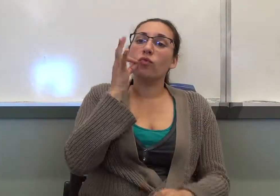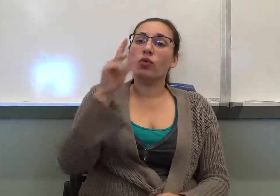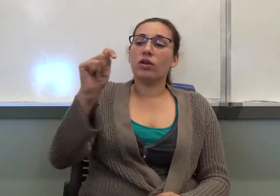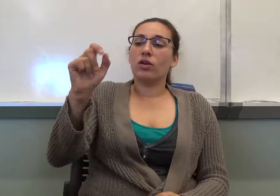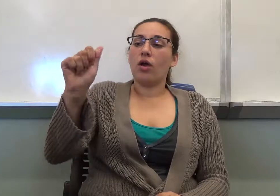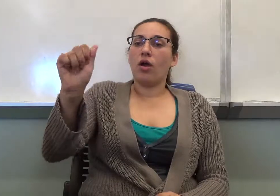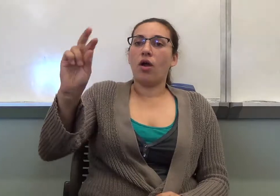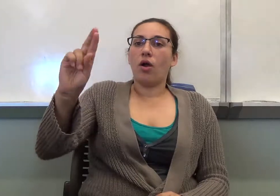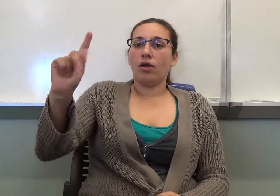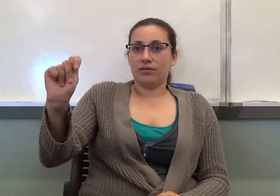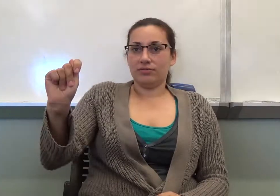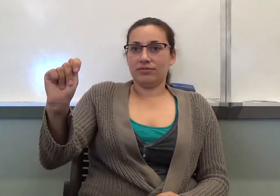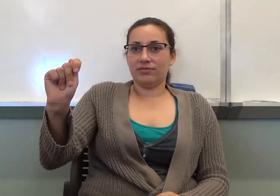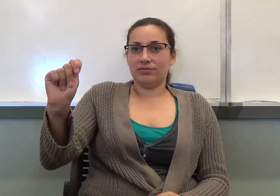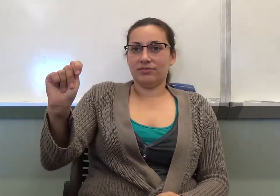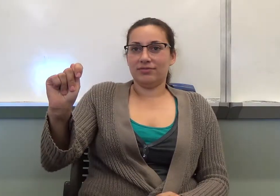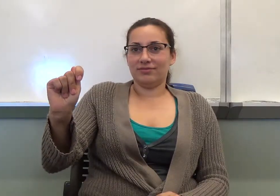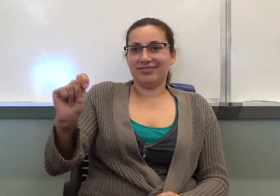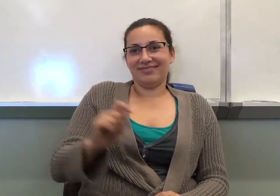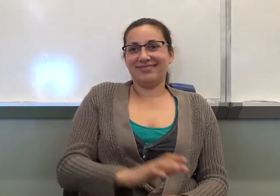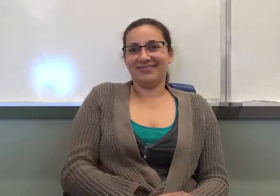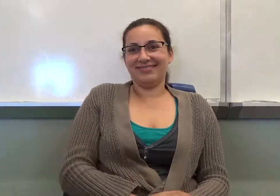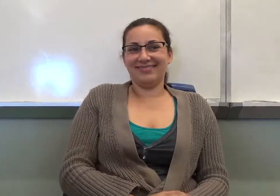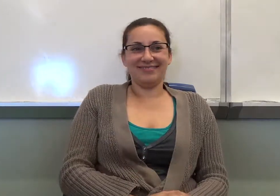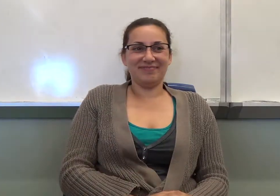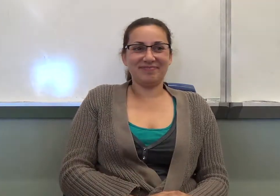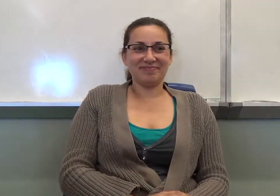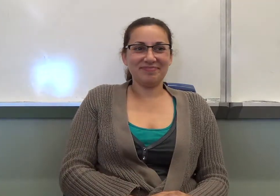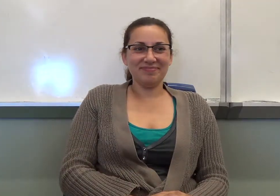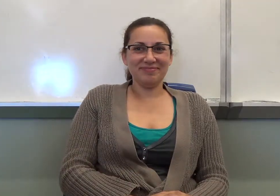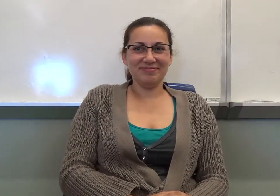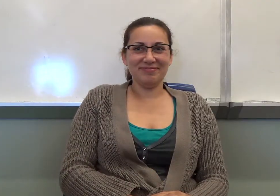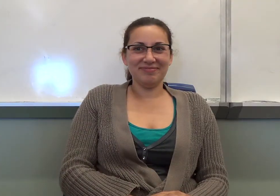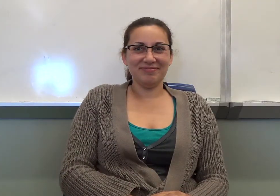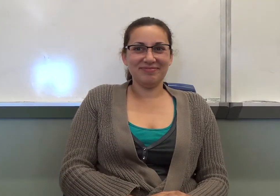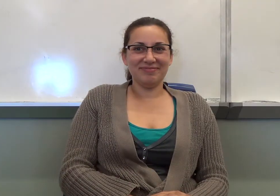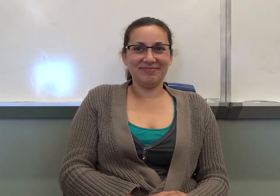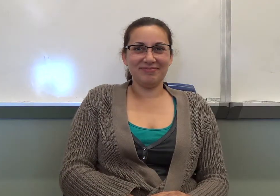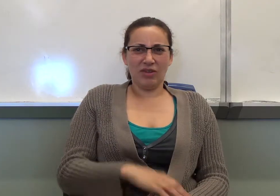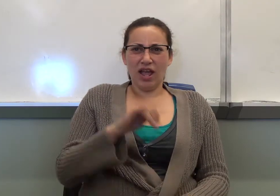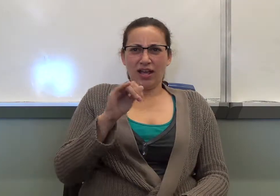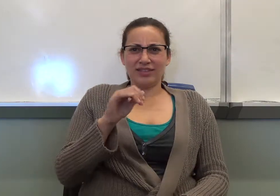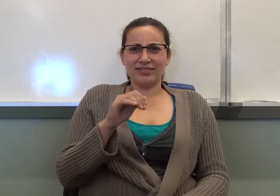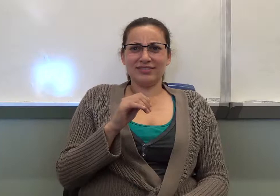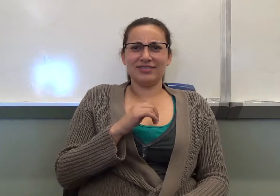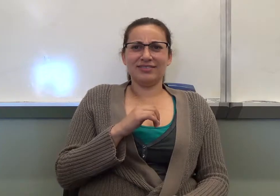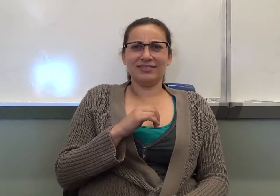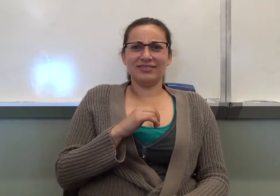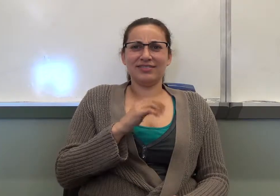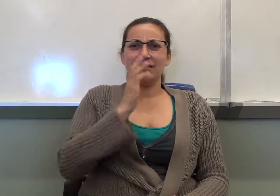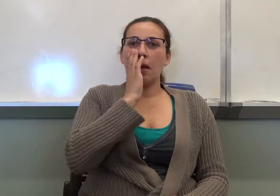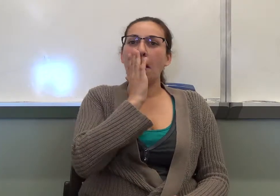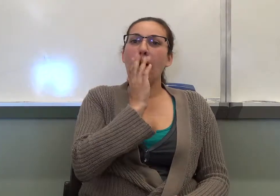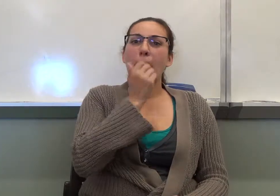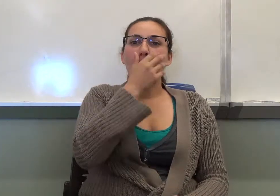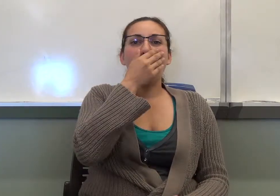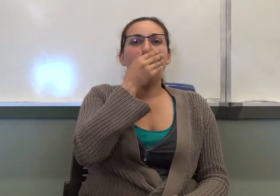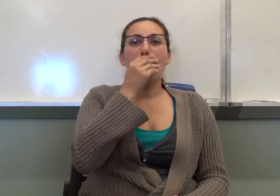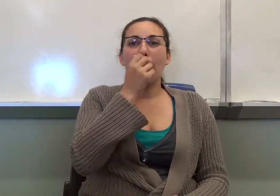Now this much right here is very close to the radius, because that's one. If you look at the piece of pie and you draw the